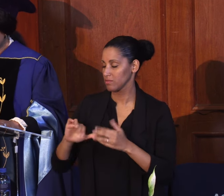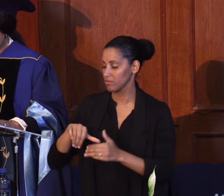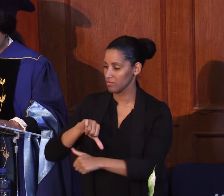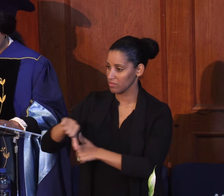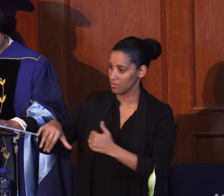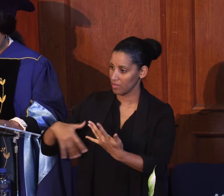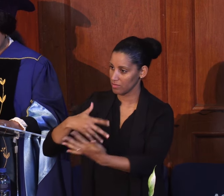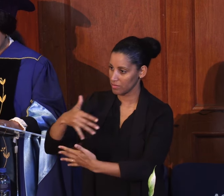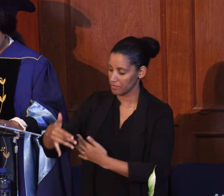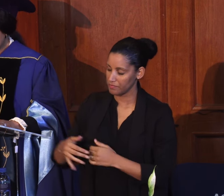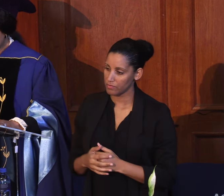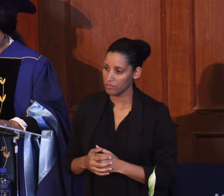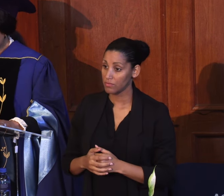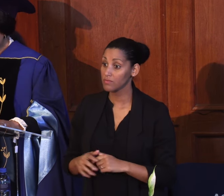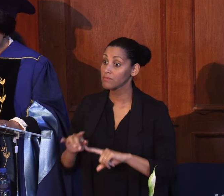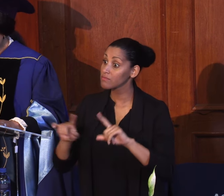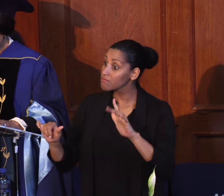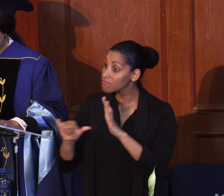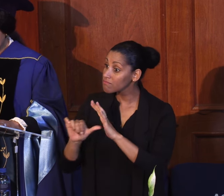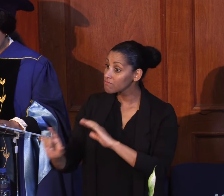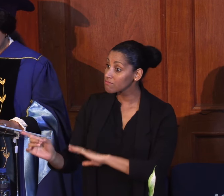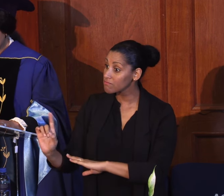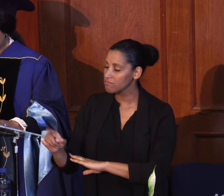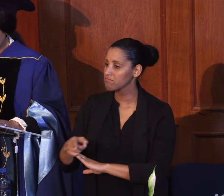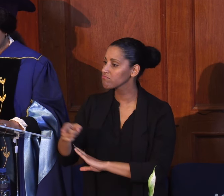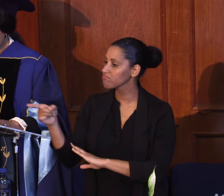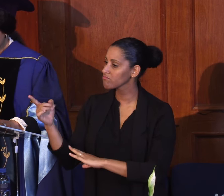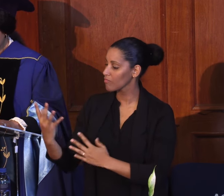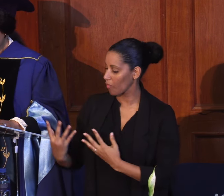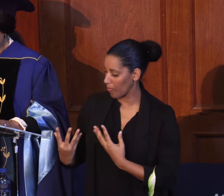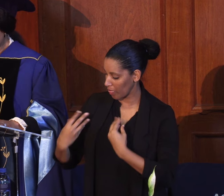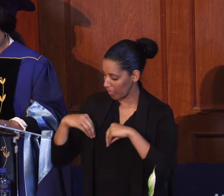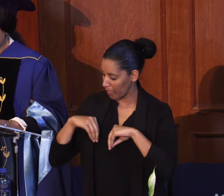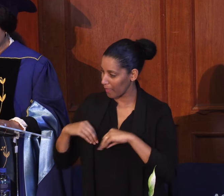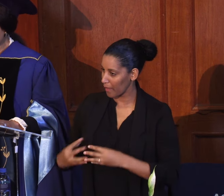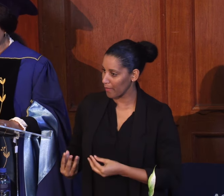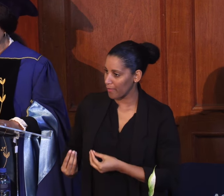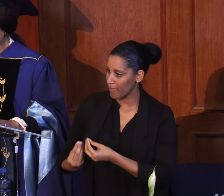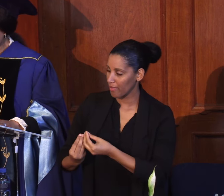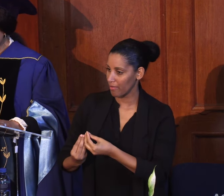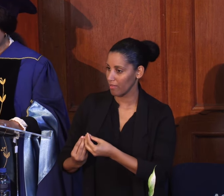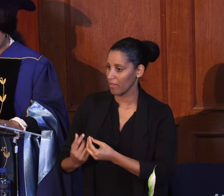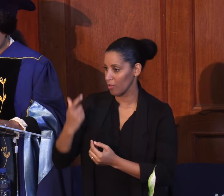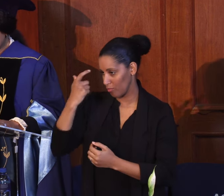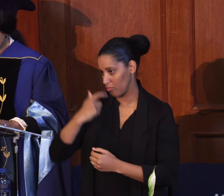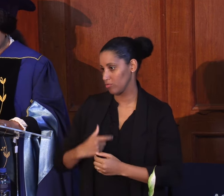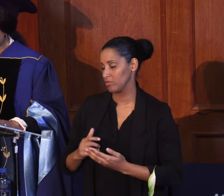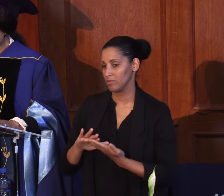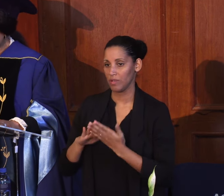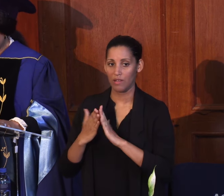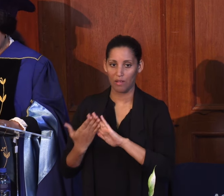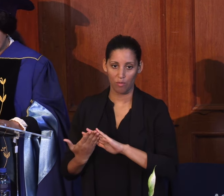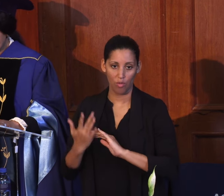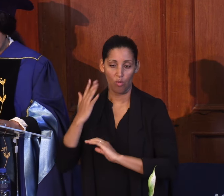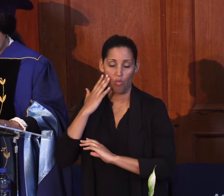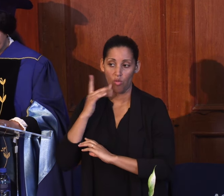importantly, you're taking with you the person you have become during your